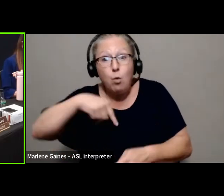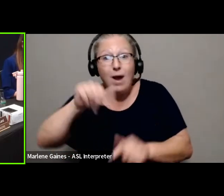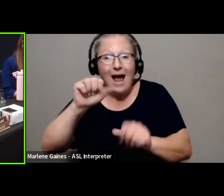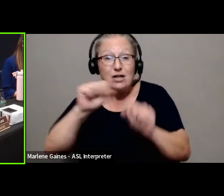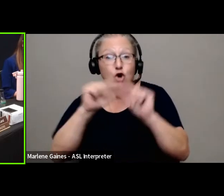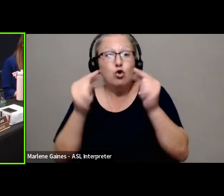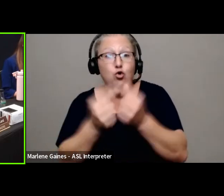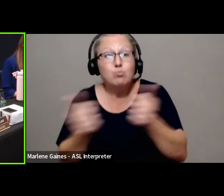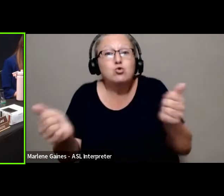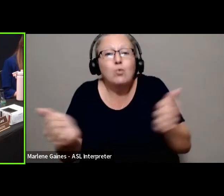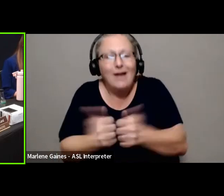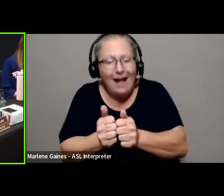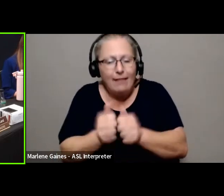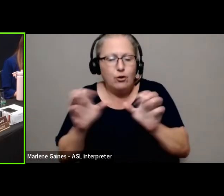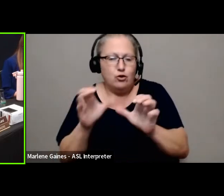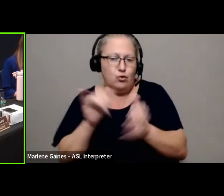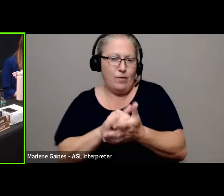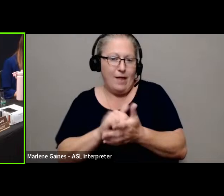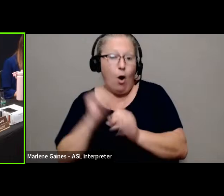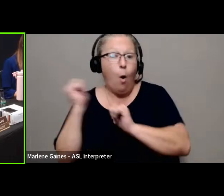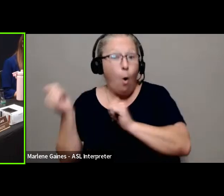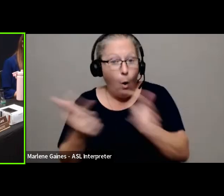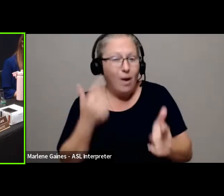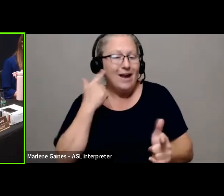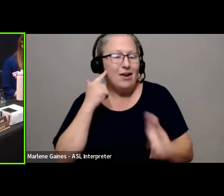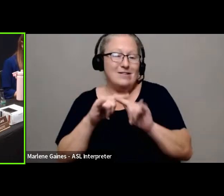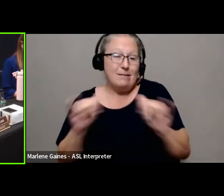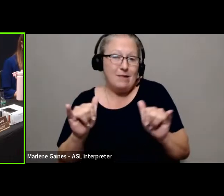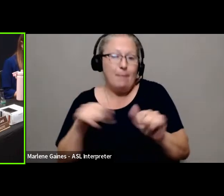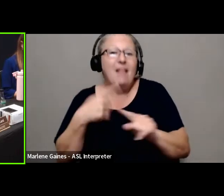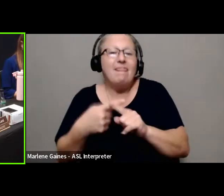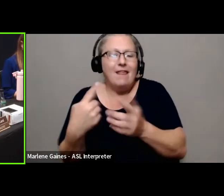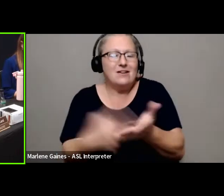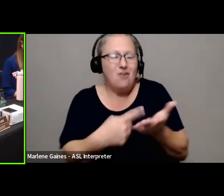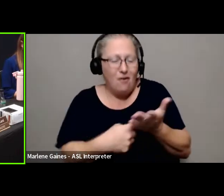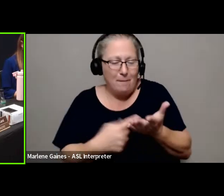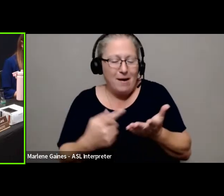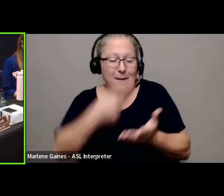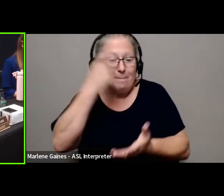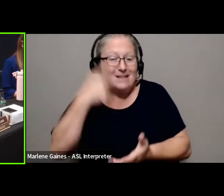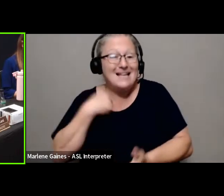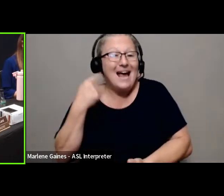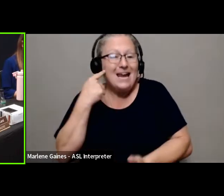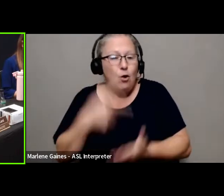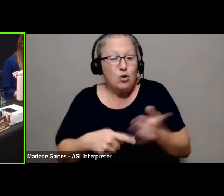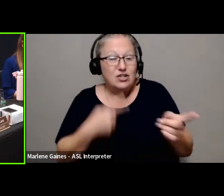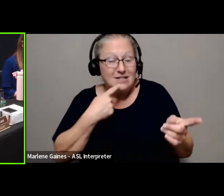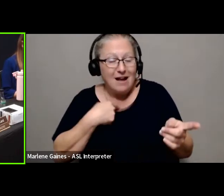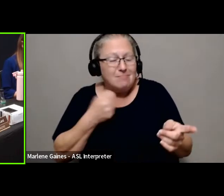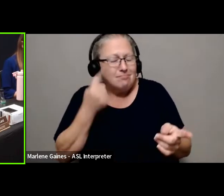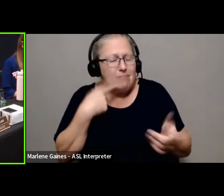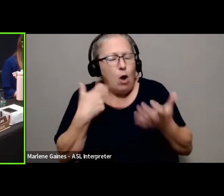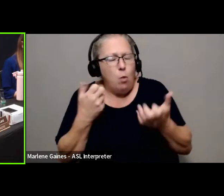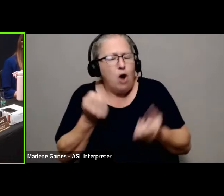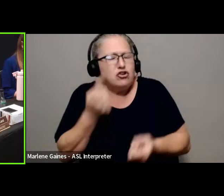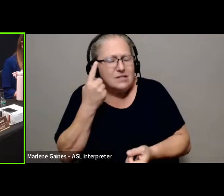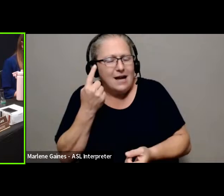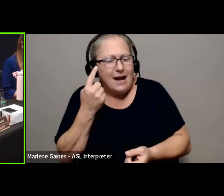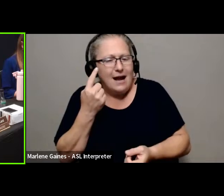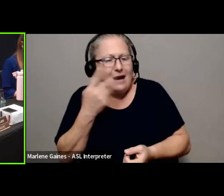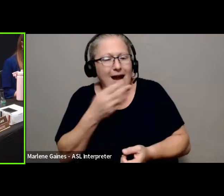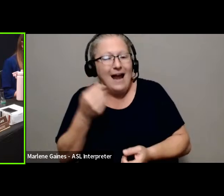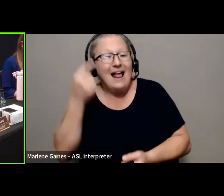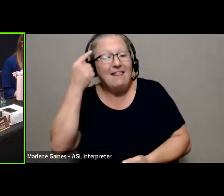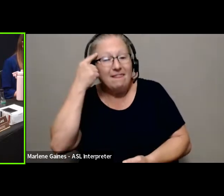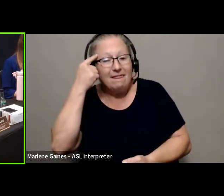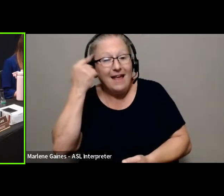to be together to do this so we can all hear it at the same time and talk about it because I hear what she's saying and I want to try to understand. And I